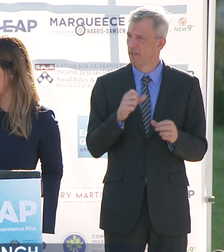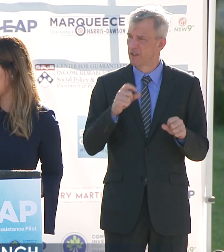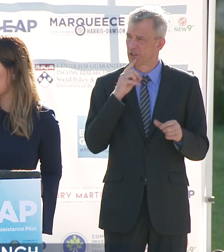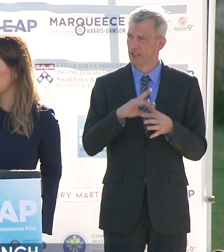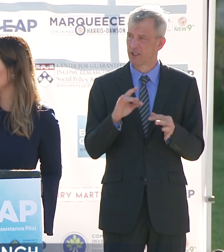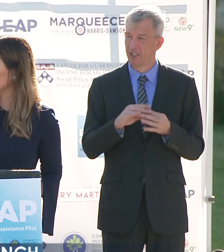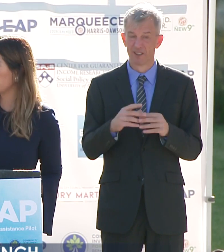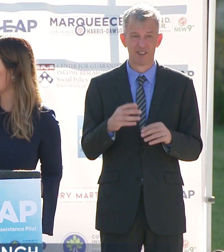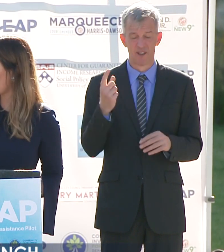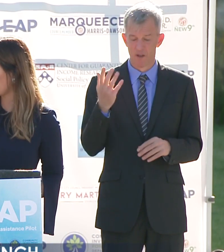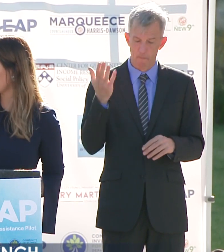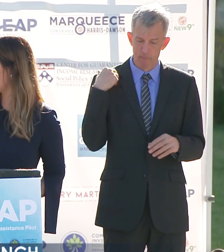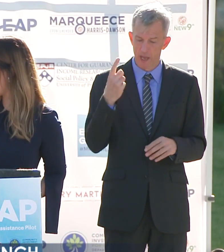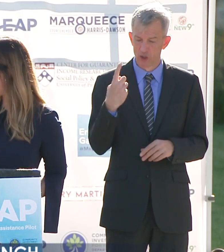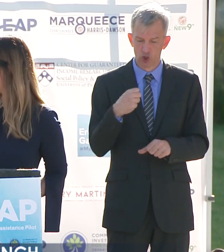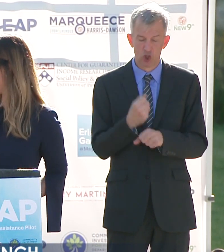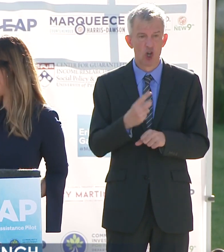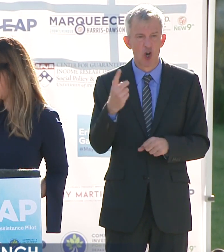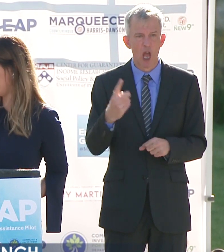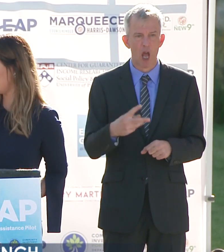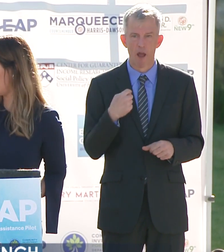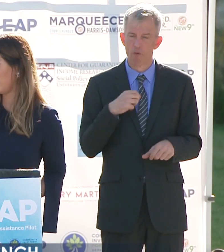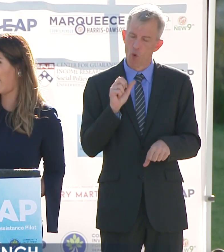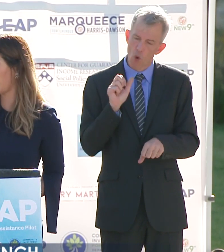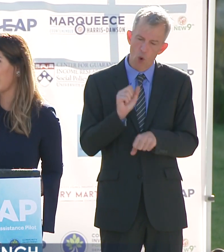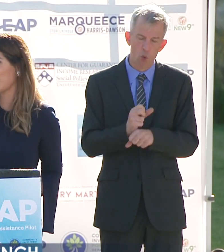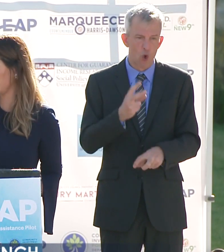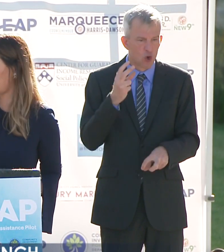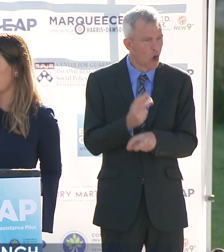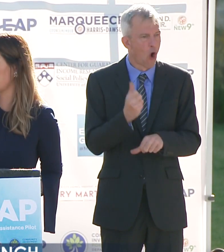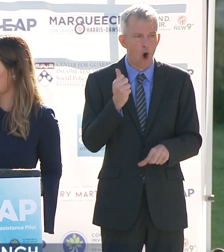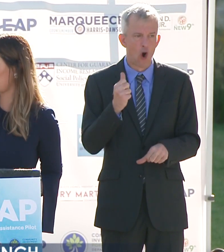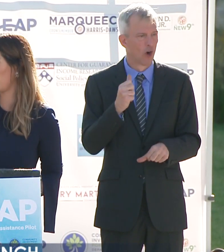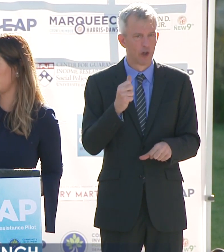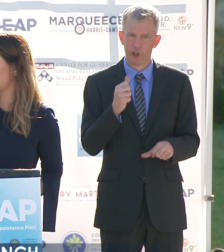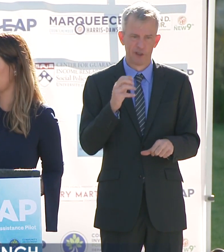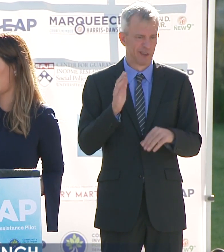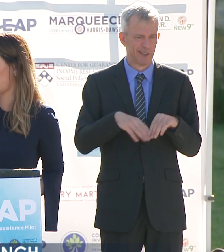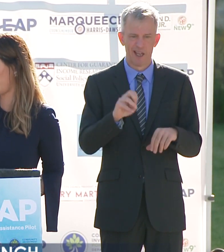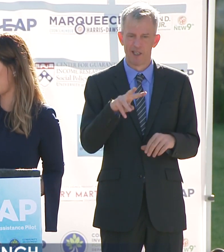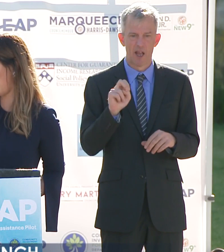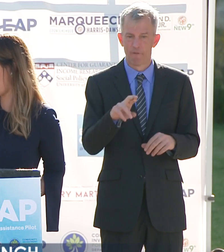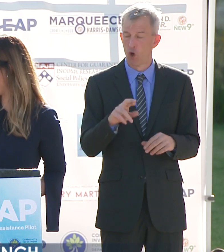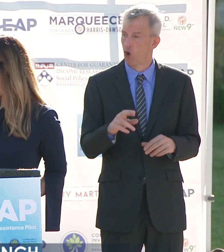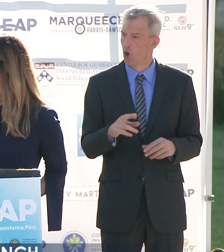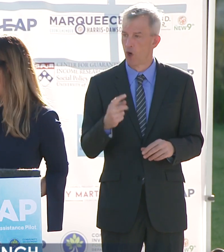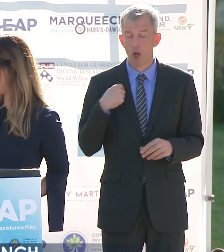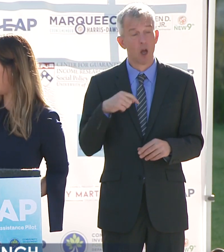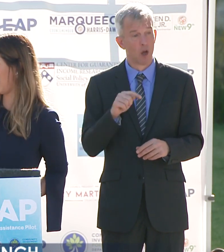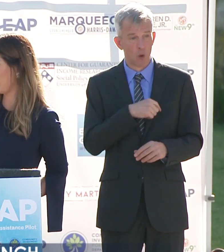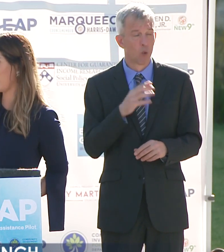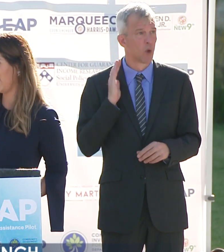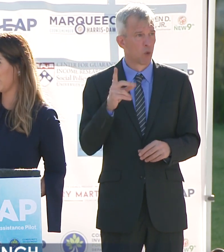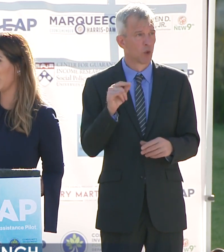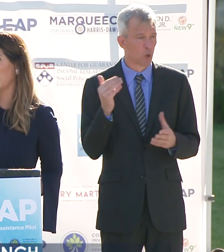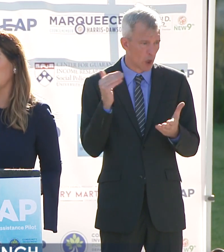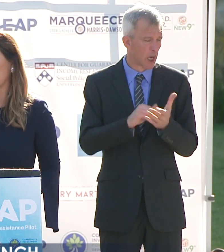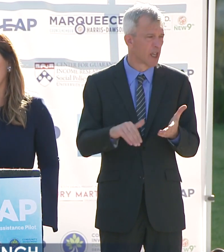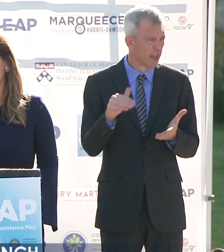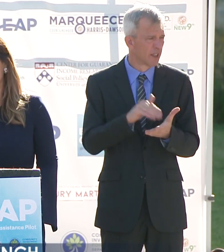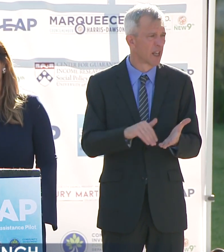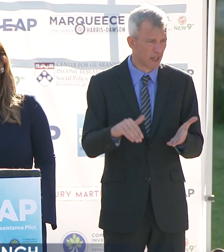18 months, and we'll do it over and over again. And I mean, I'm not one to shy away from more hard work, and I don't think anyone